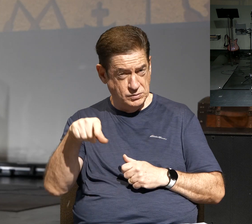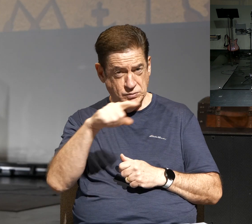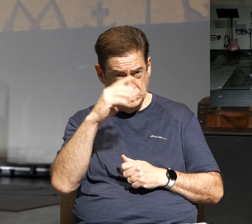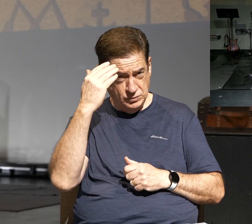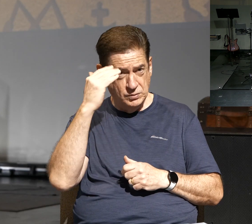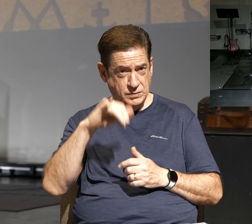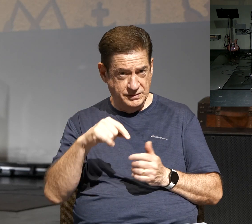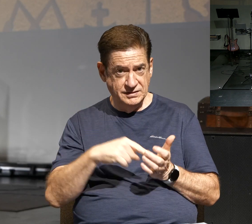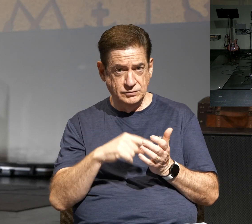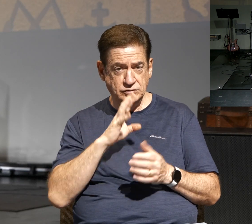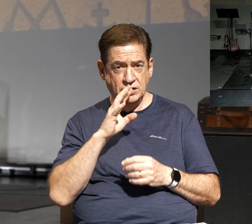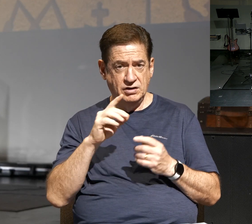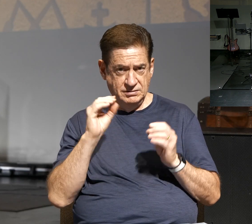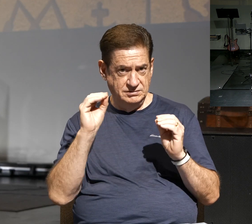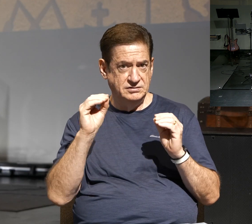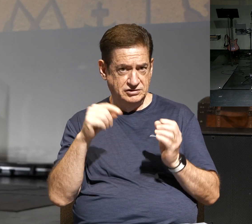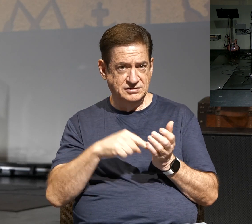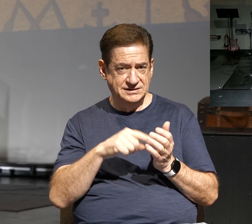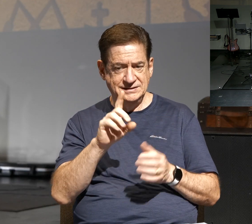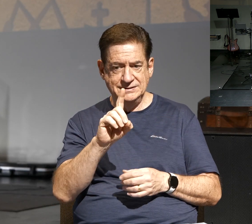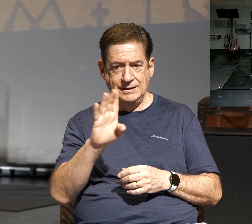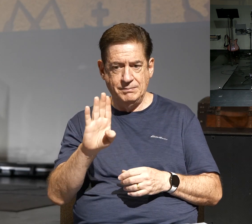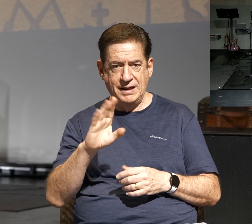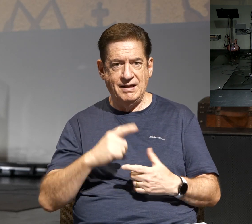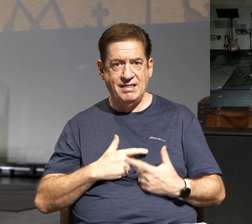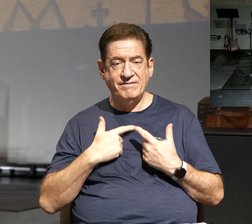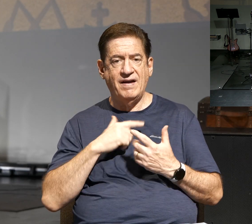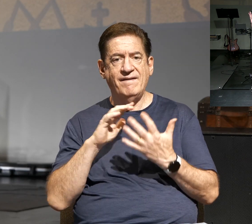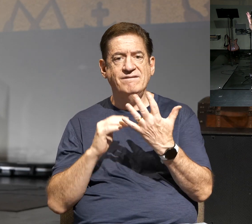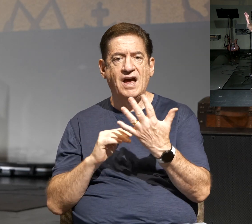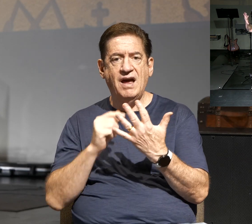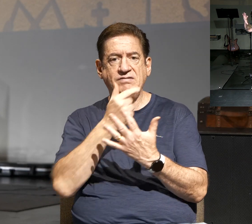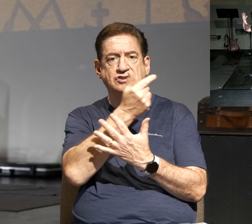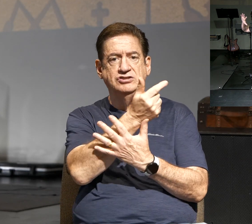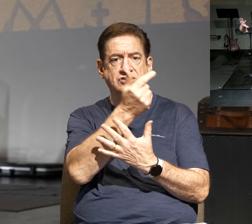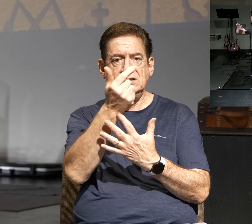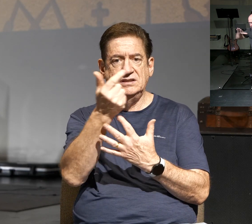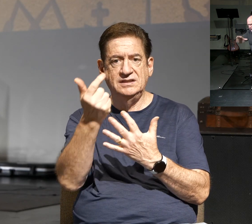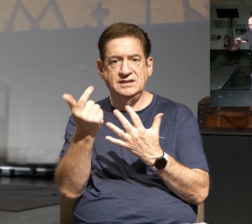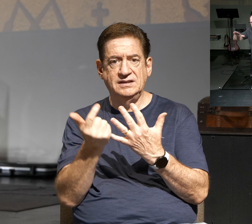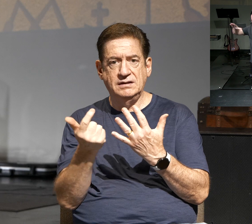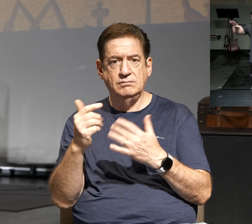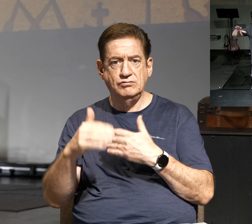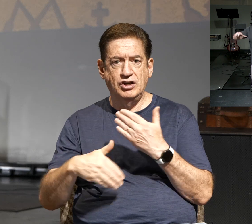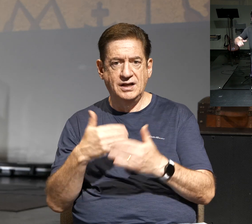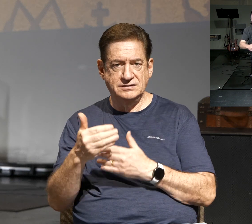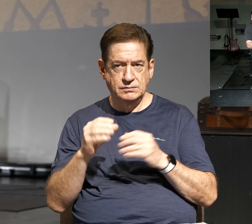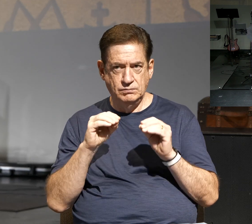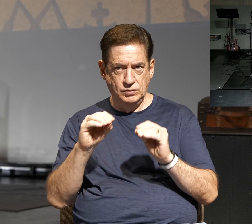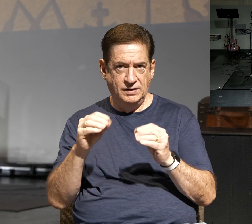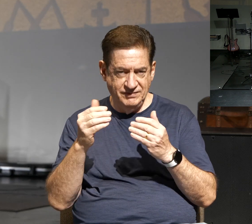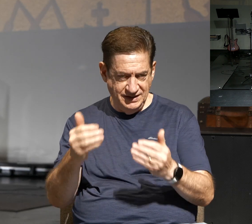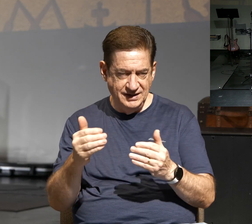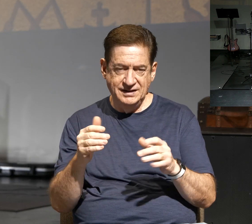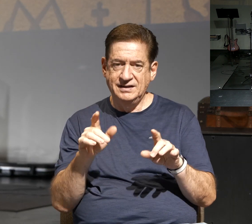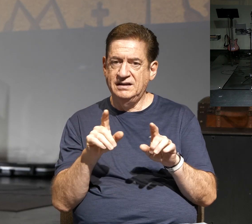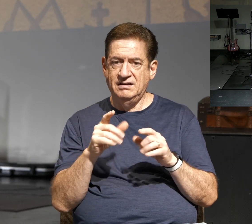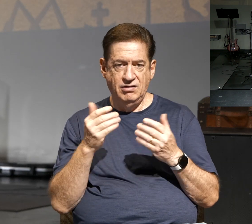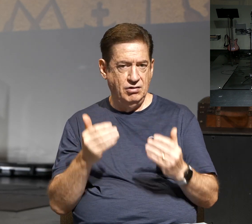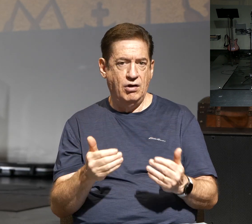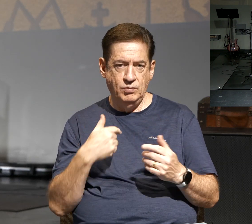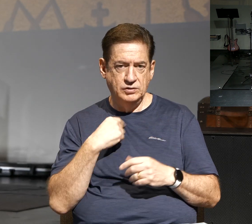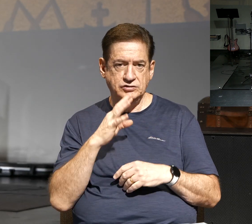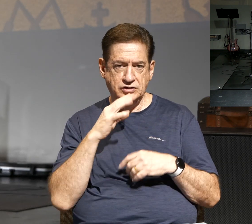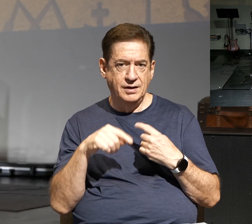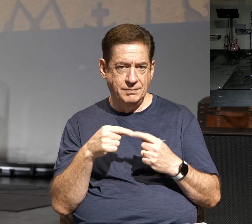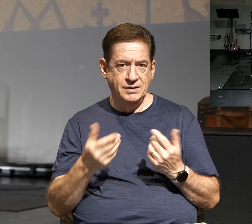DB Life. We talk about it a lot here, that we have a 5G process of moving ahead by faith. It goes right along with what we're talking about